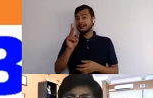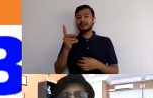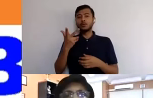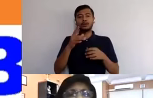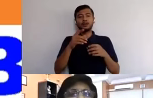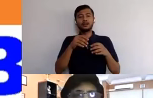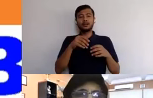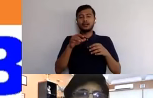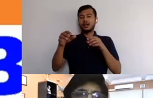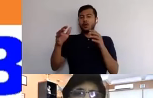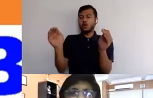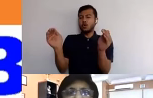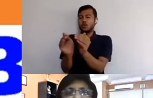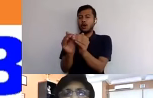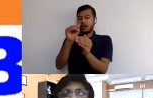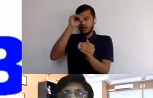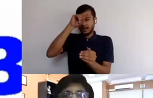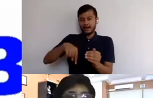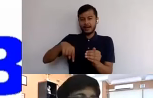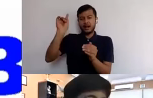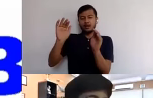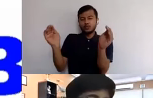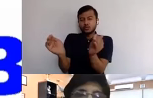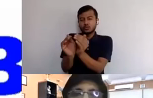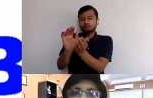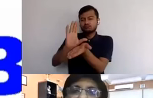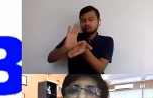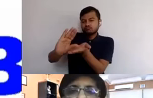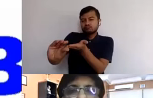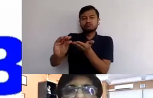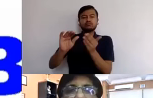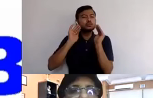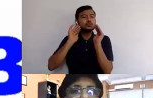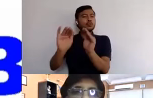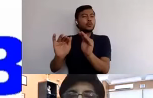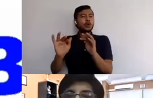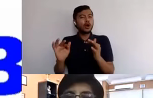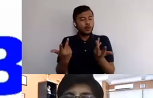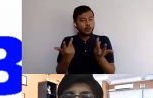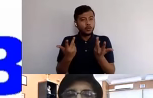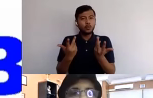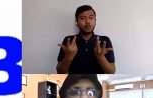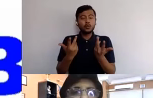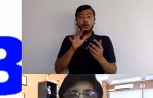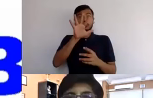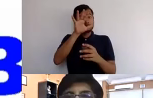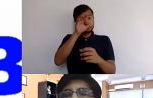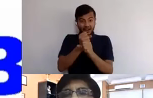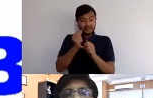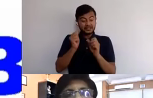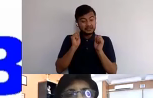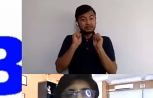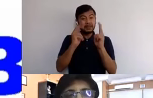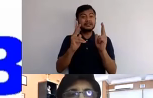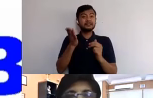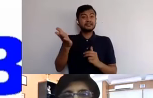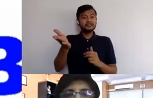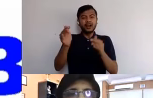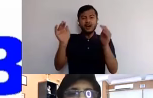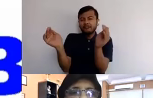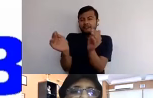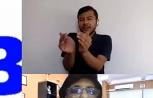In India, we have been always rethinking the 5G requirements for the rural areas, particularly in the Indian